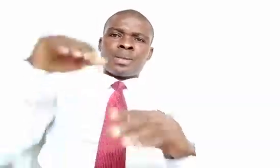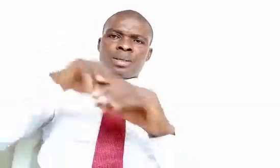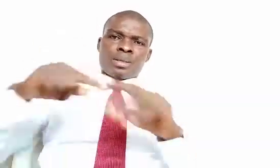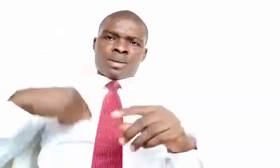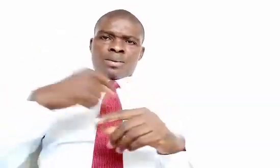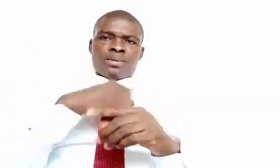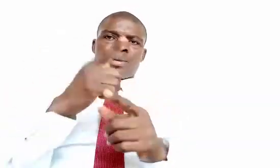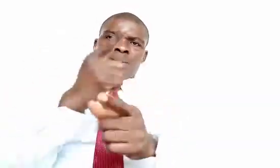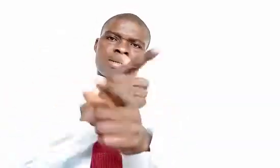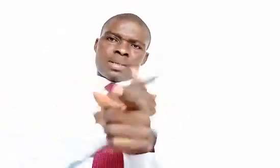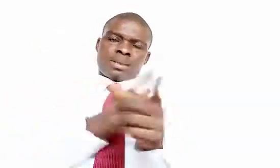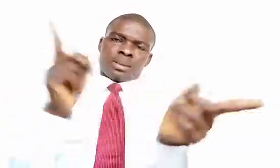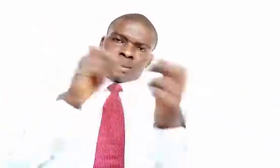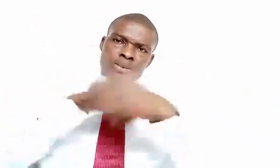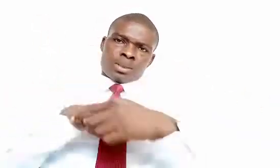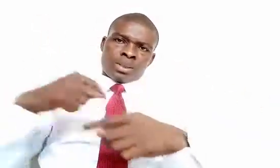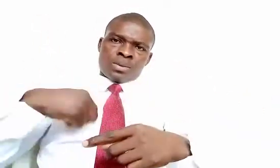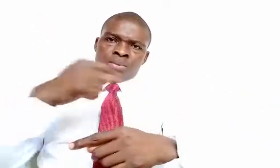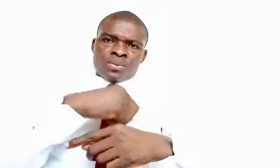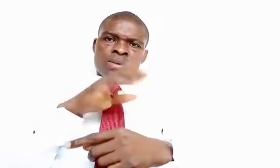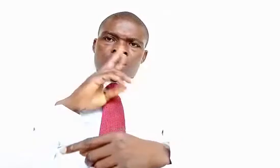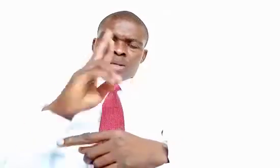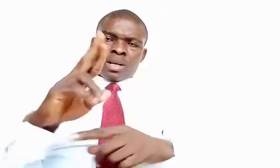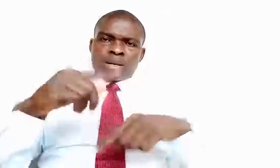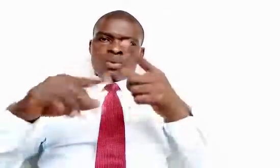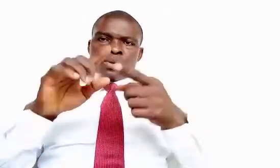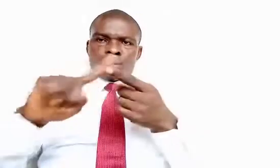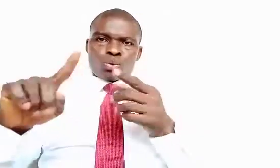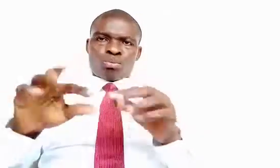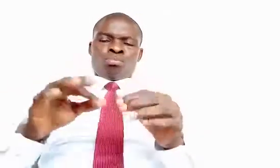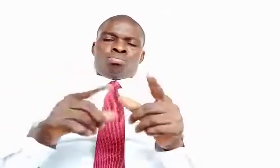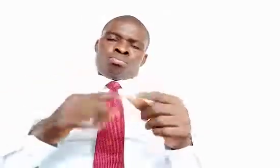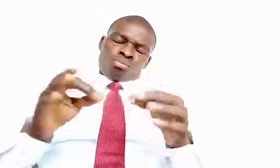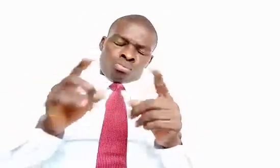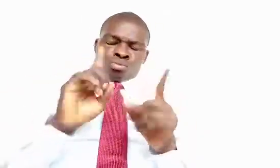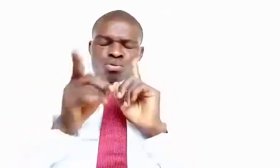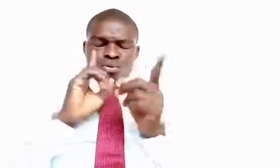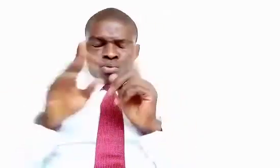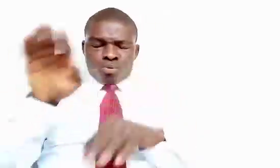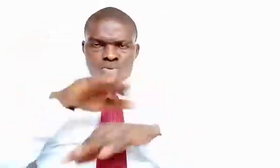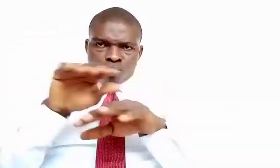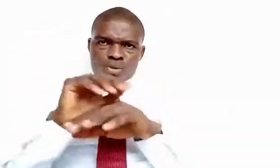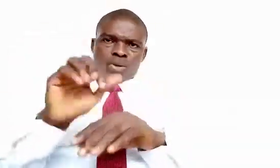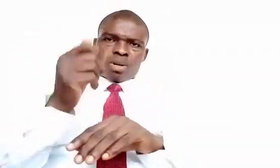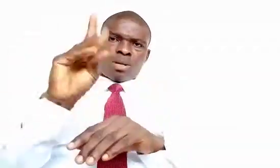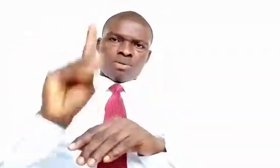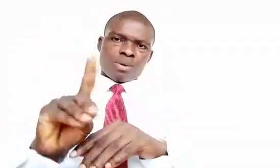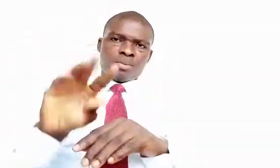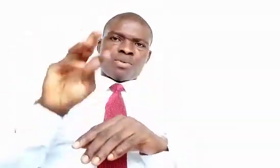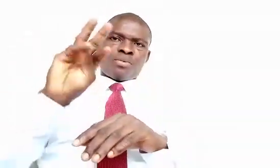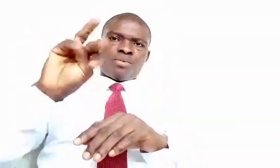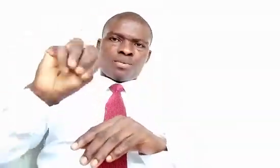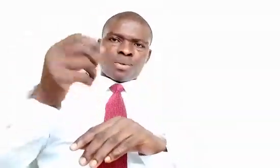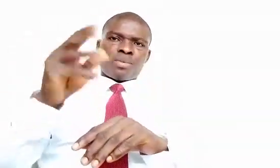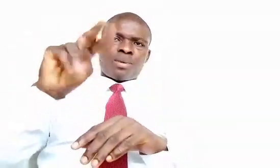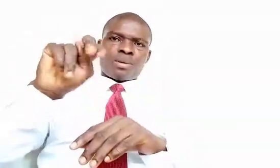today, we are going to discuss the adverbs of manner and frequency. In this episode, first, we have a look at the